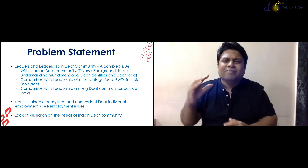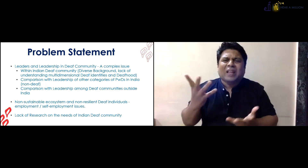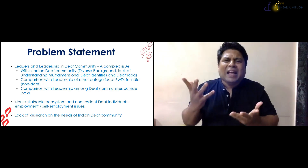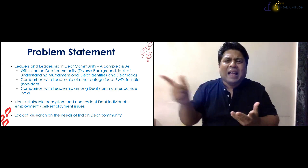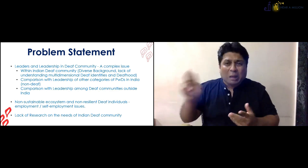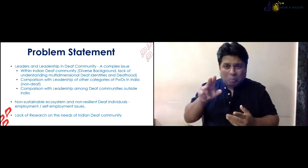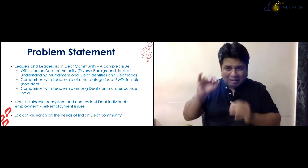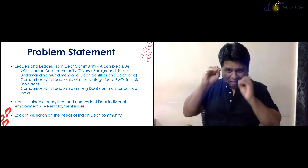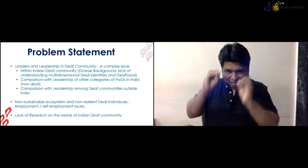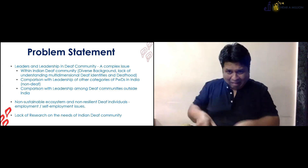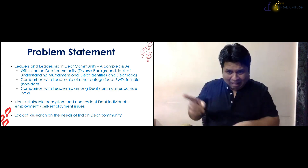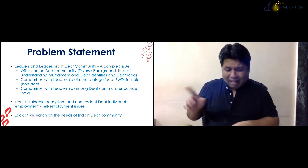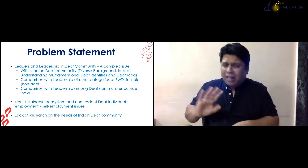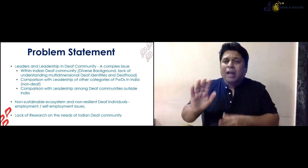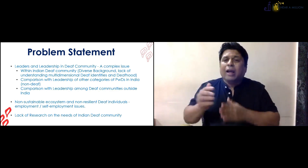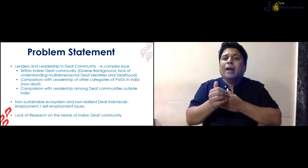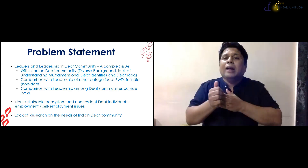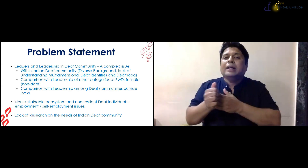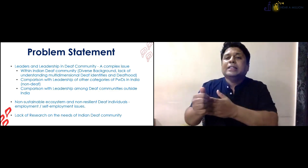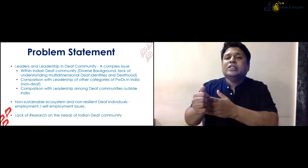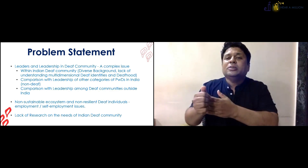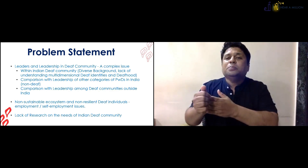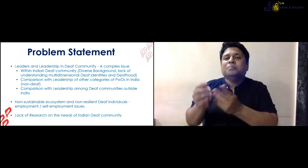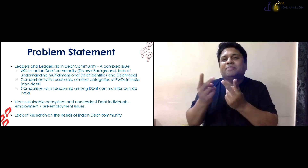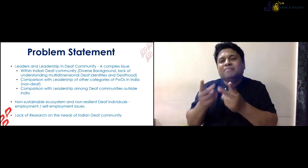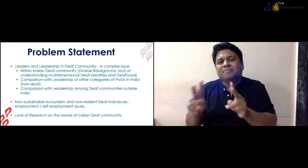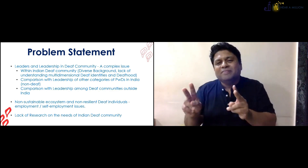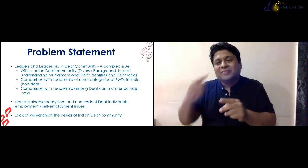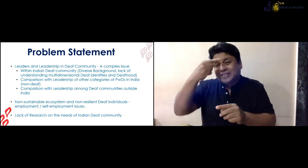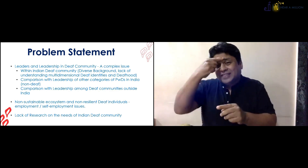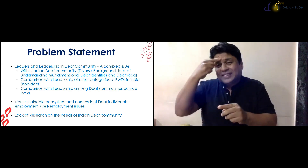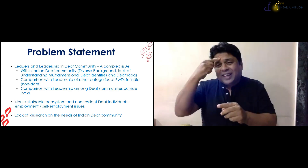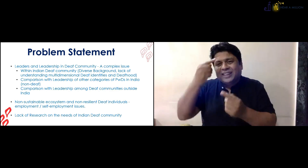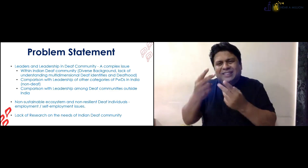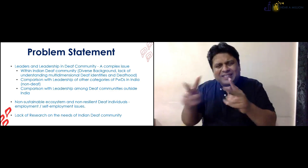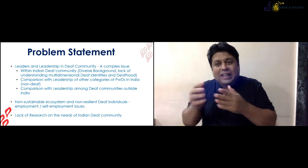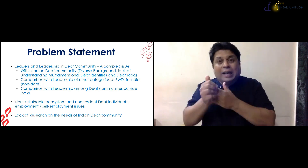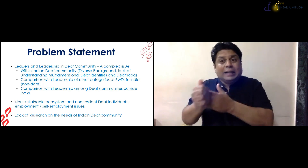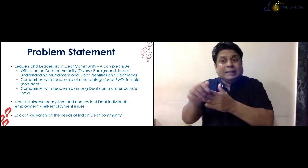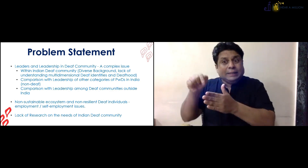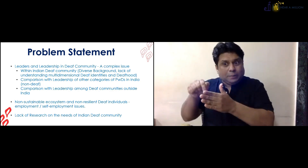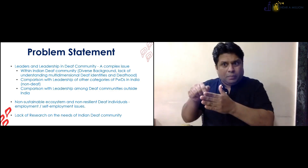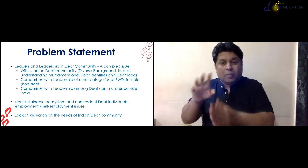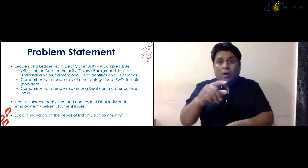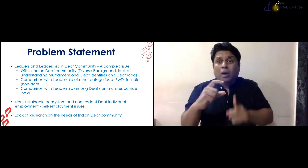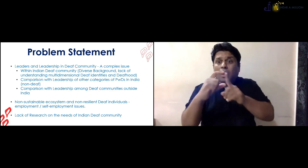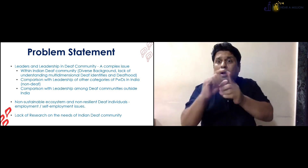he was there. But it's not exactly in his captainship we won every match, right? Because